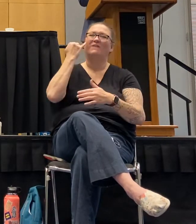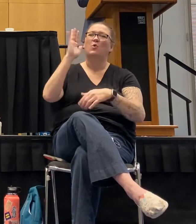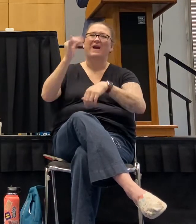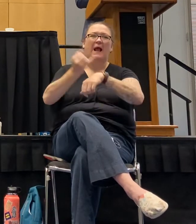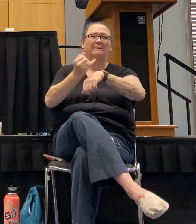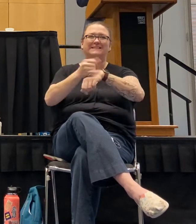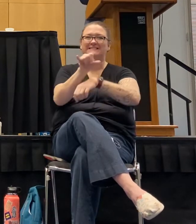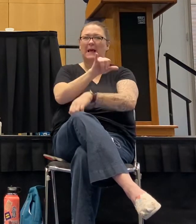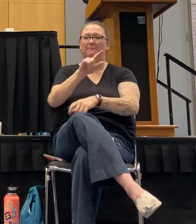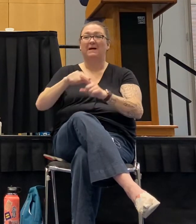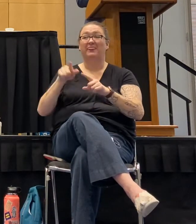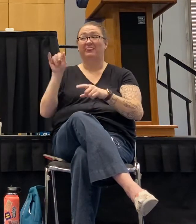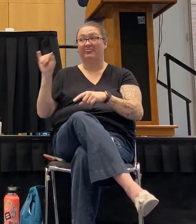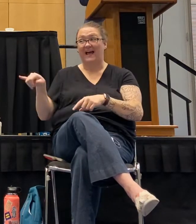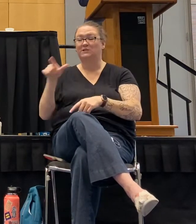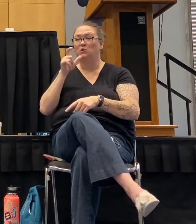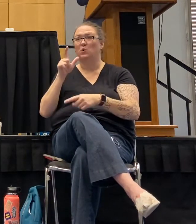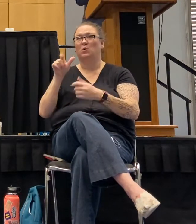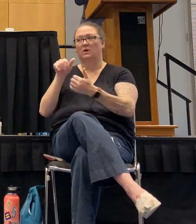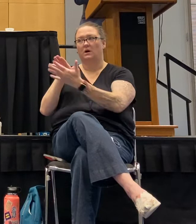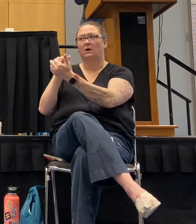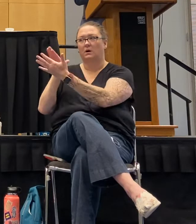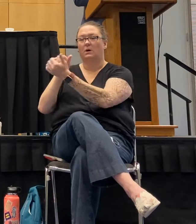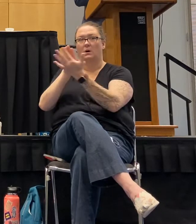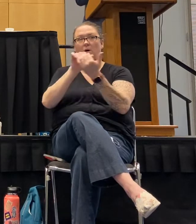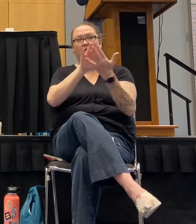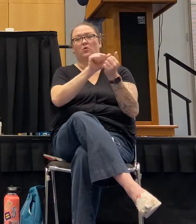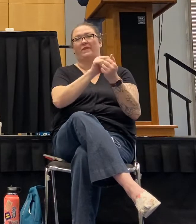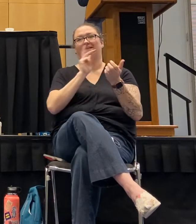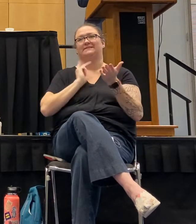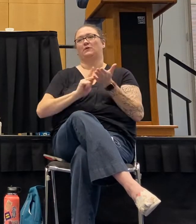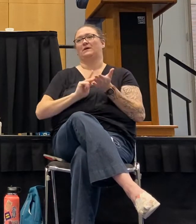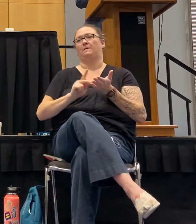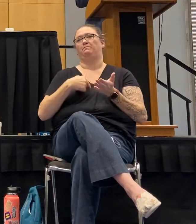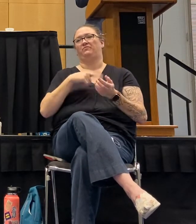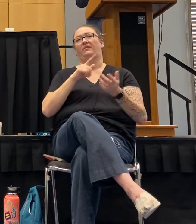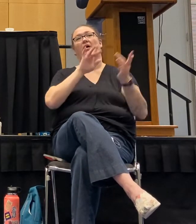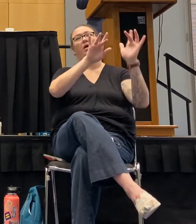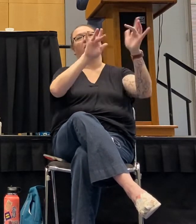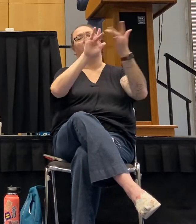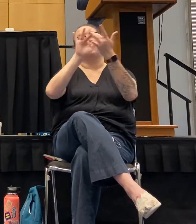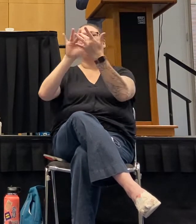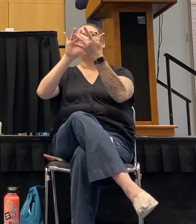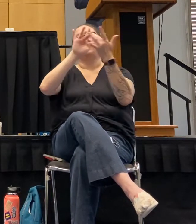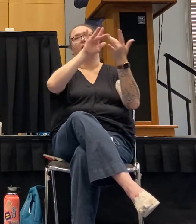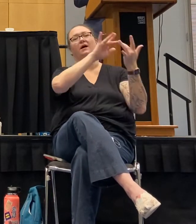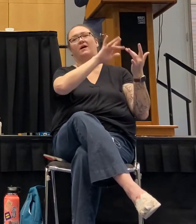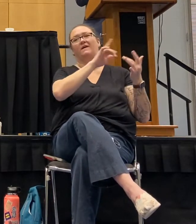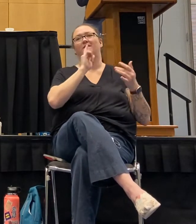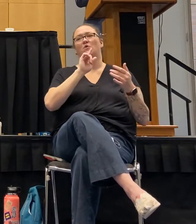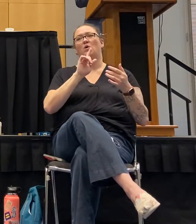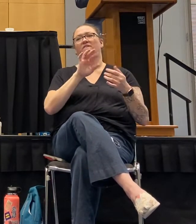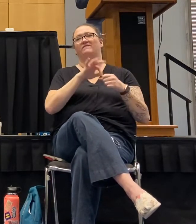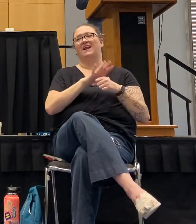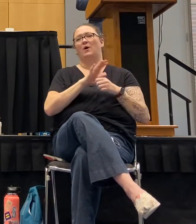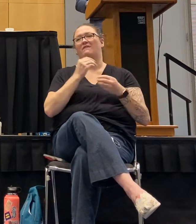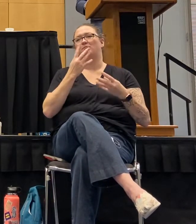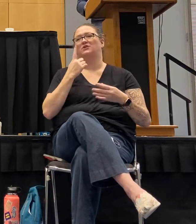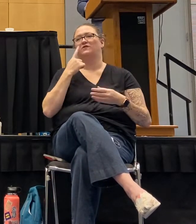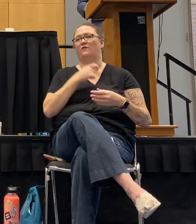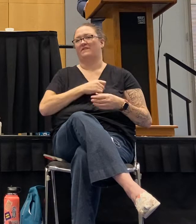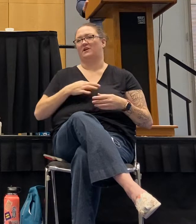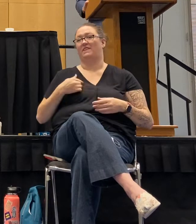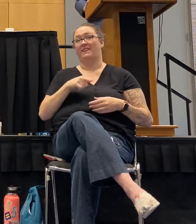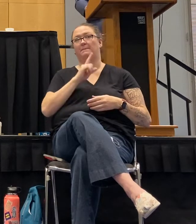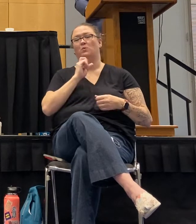is the same, but they're the ones who we often interface with as they're reaching out to find out information for some faculty members. And they've been some of our